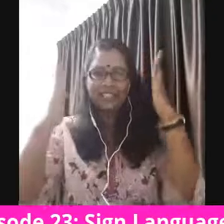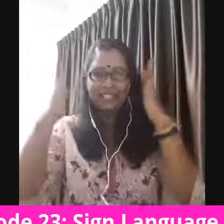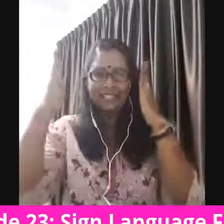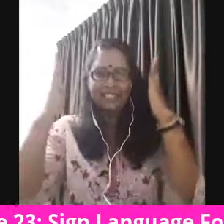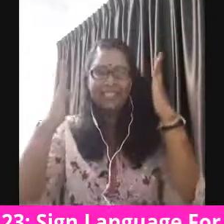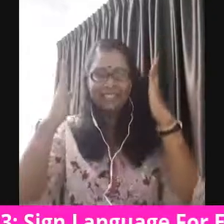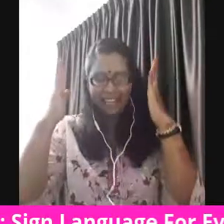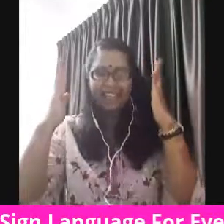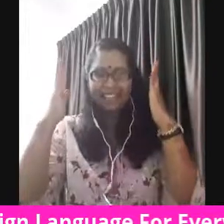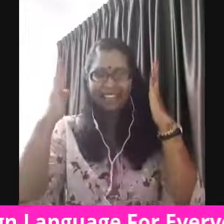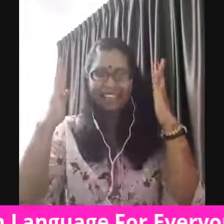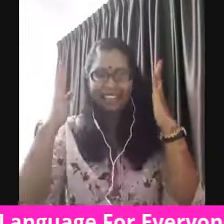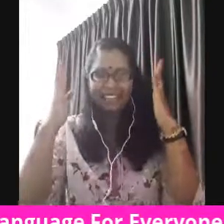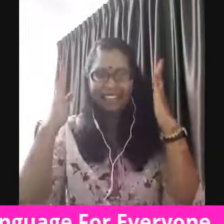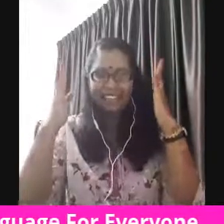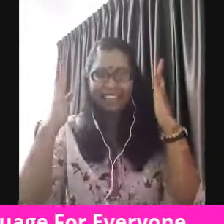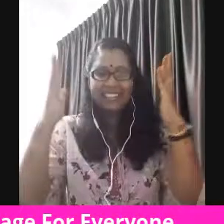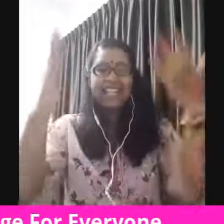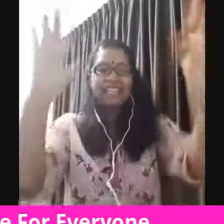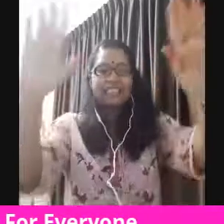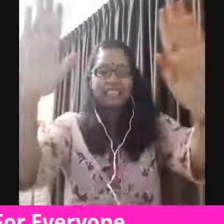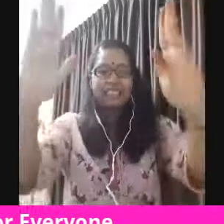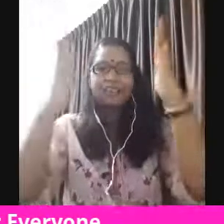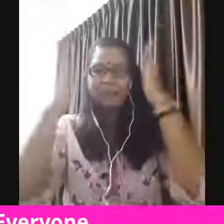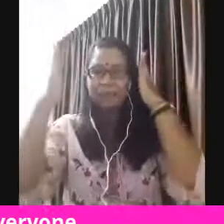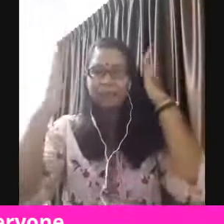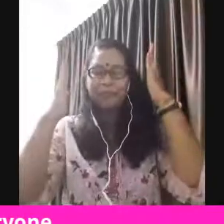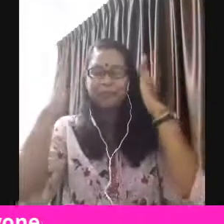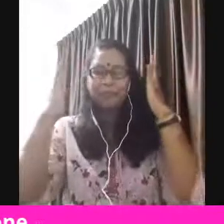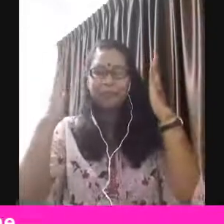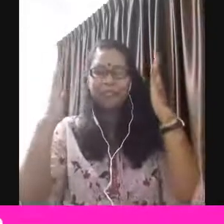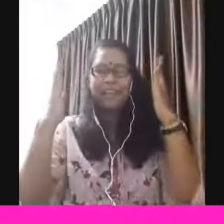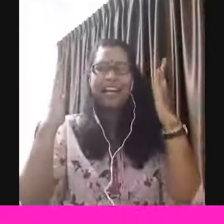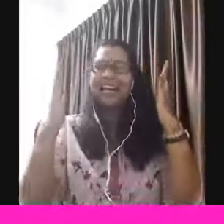Malaysia. So I'm gonna do Malaysia. Why is it like this?